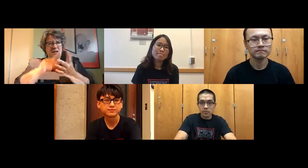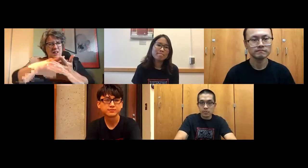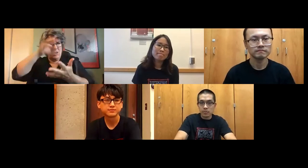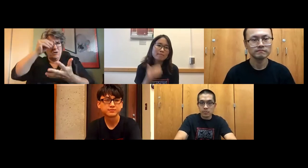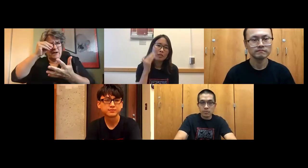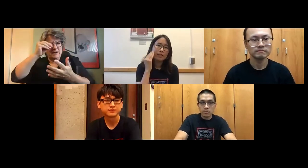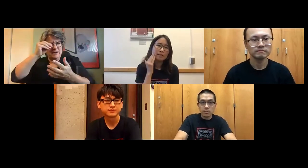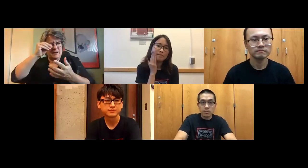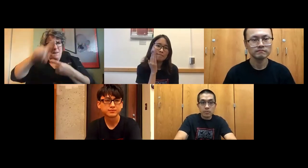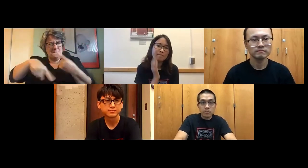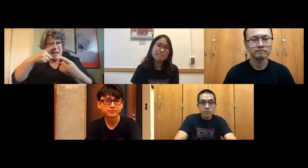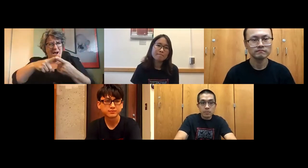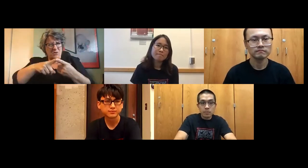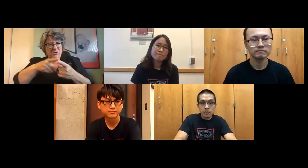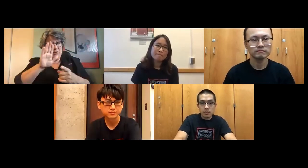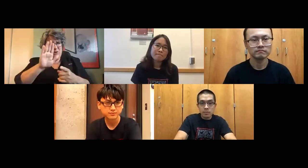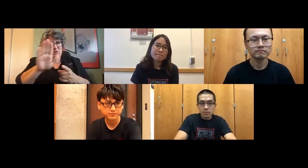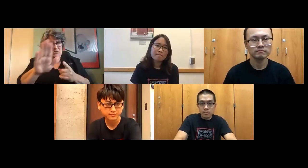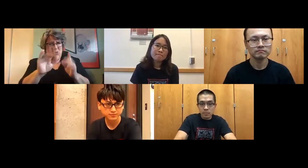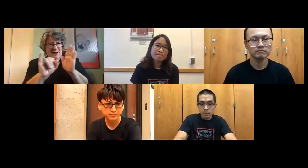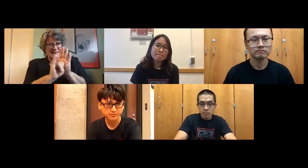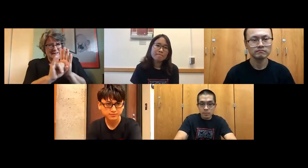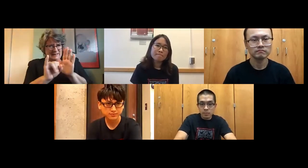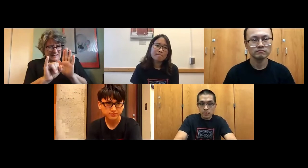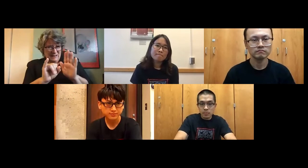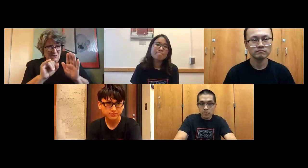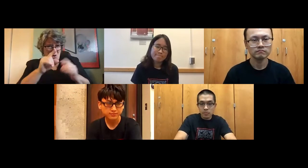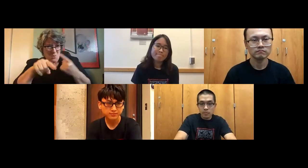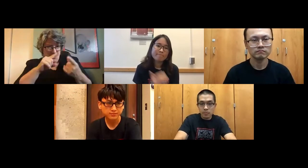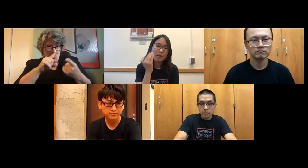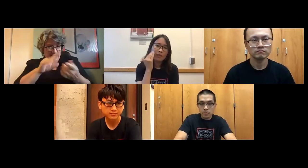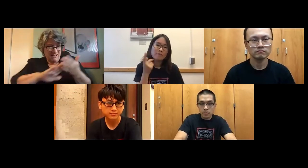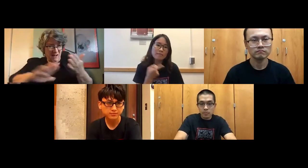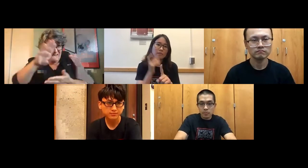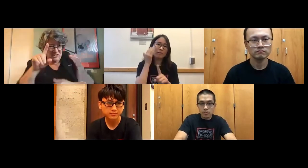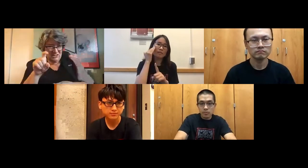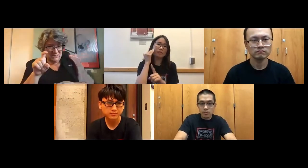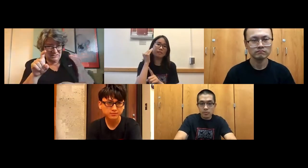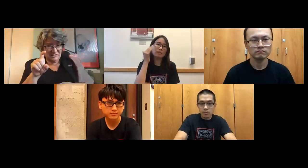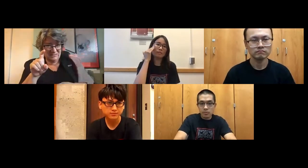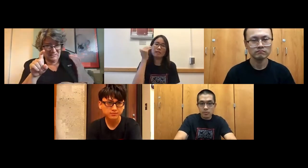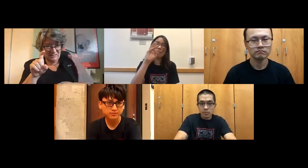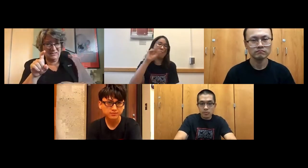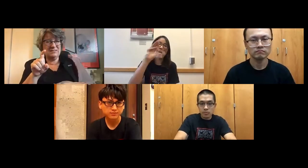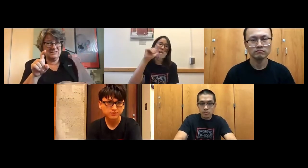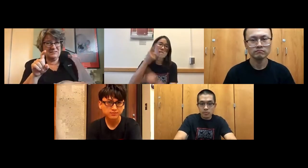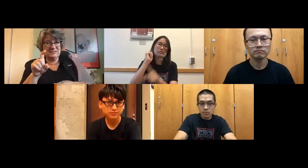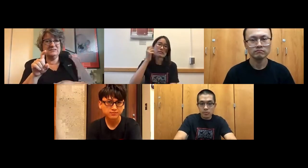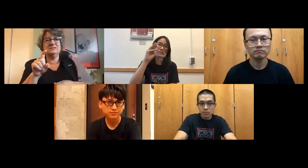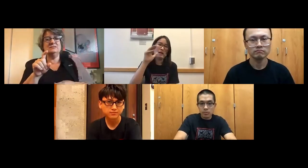Thank you. It was really interesting how you were learning about your identity when you were in college. Is that right?